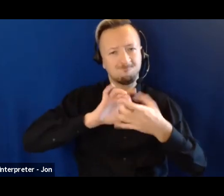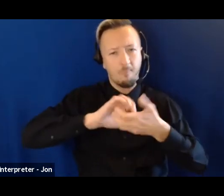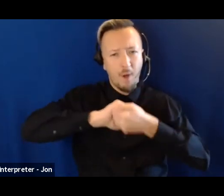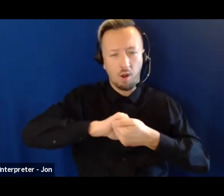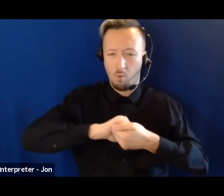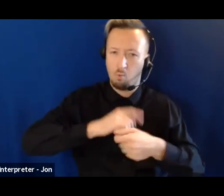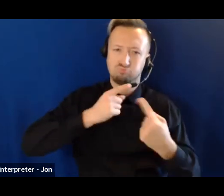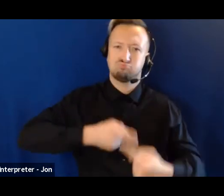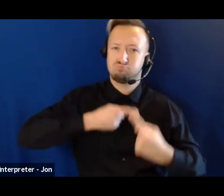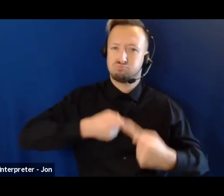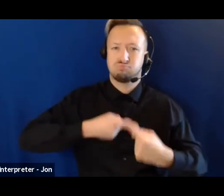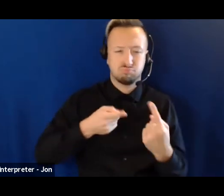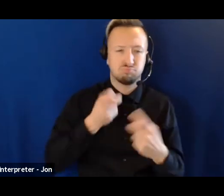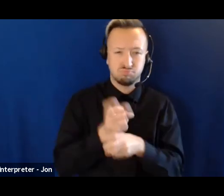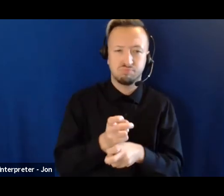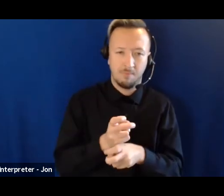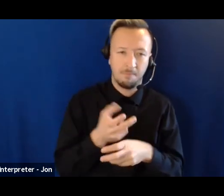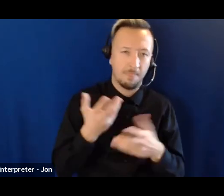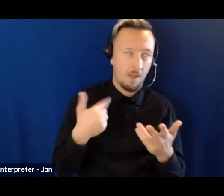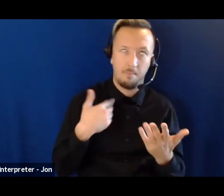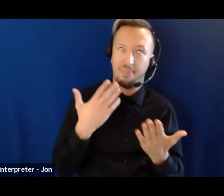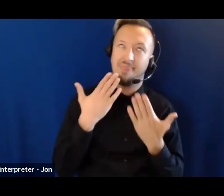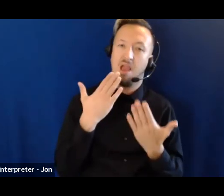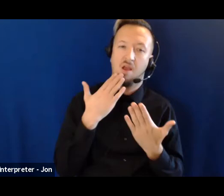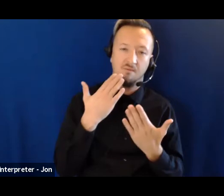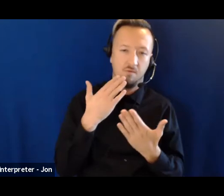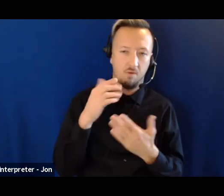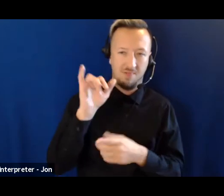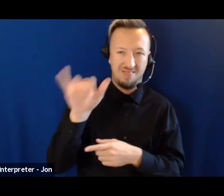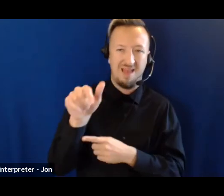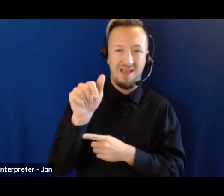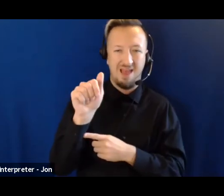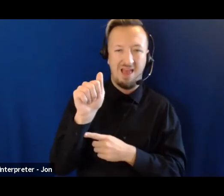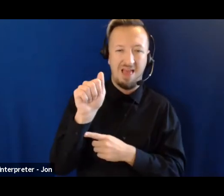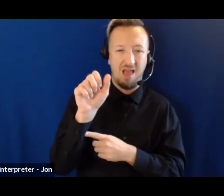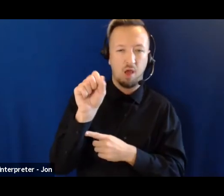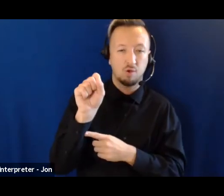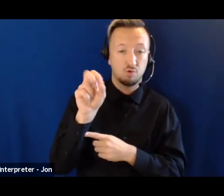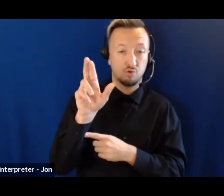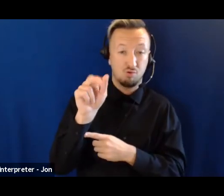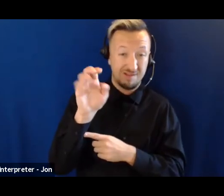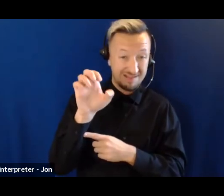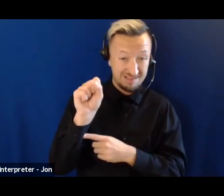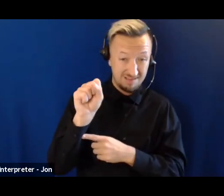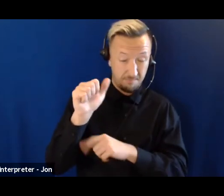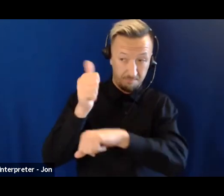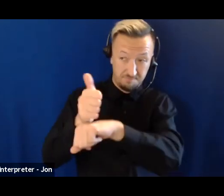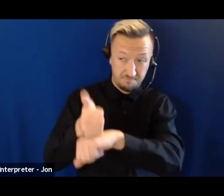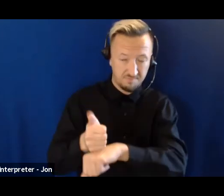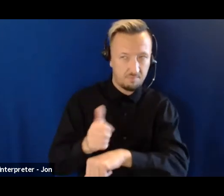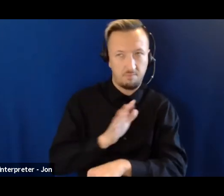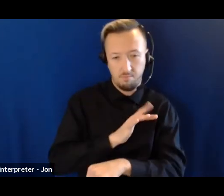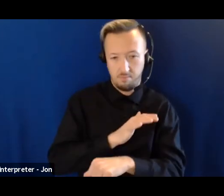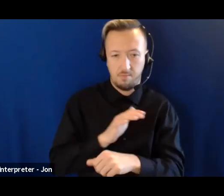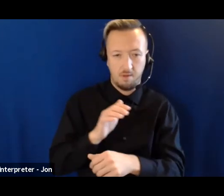know, so those are, I'm just so grateful for those assurances and what they mean. And I always tell people to go